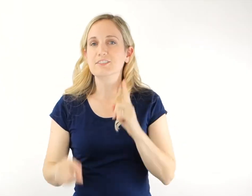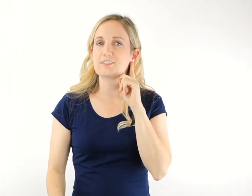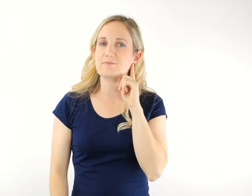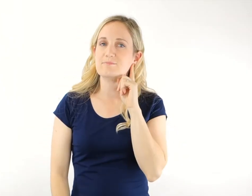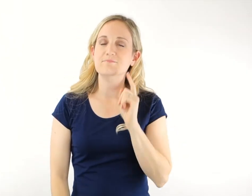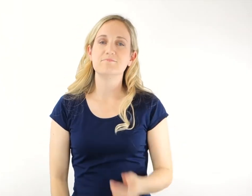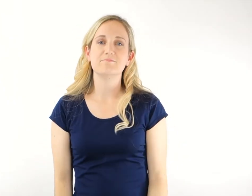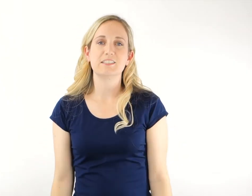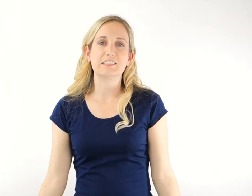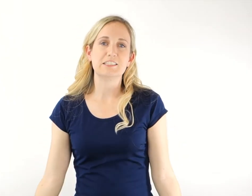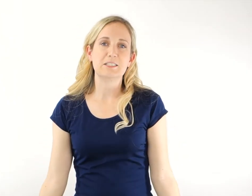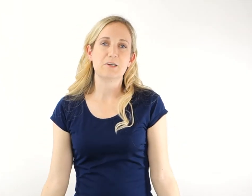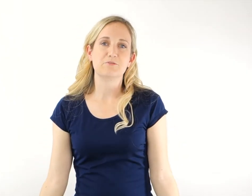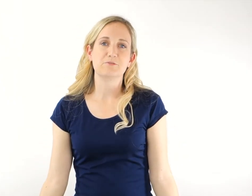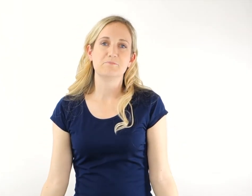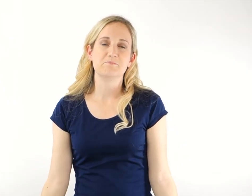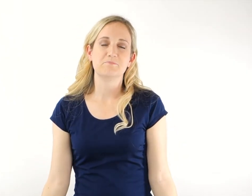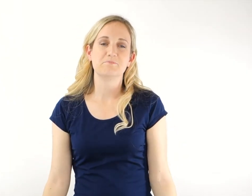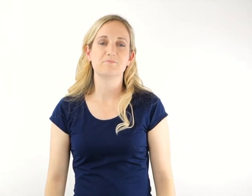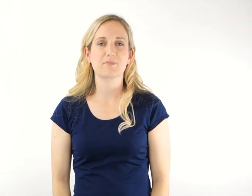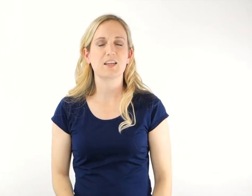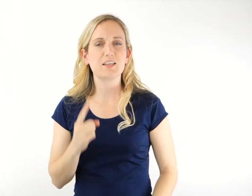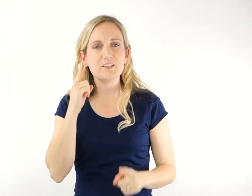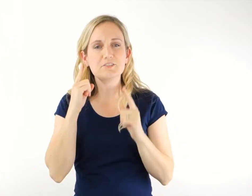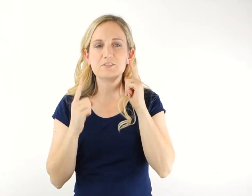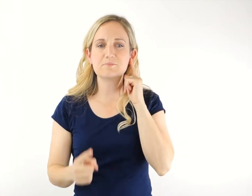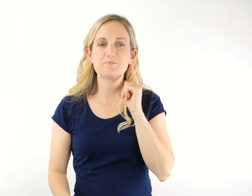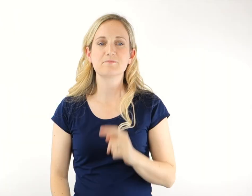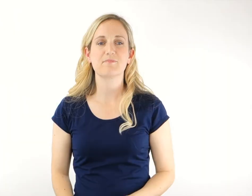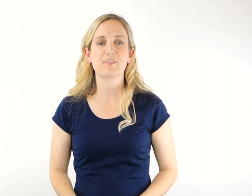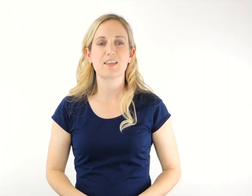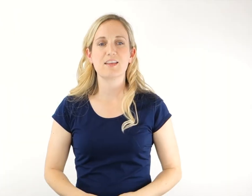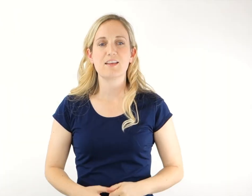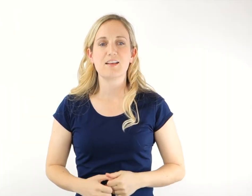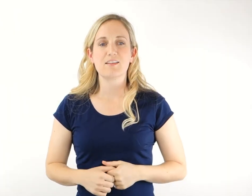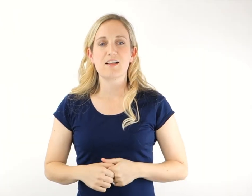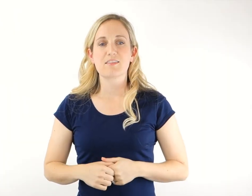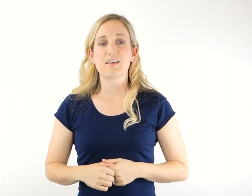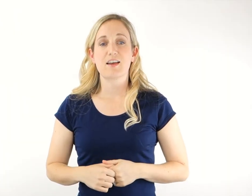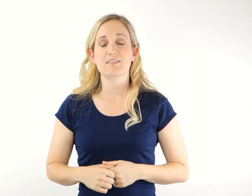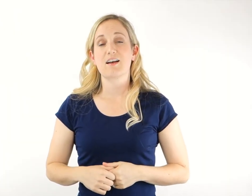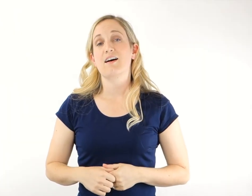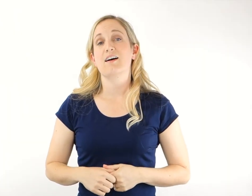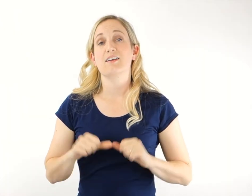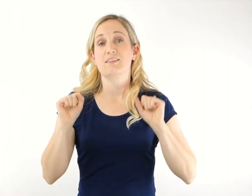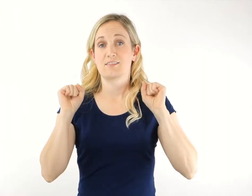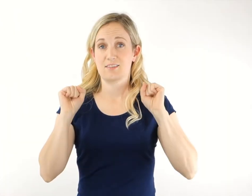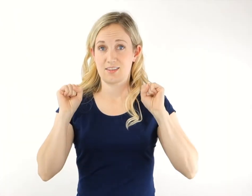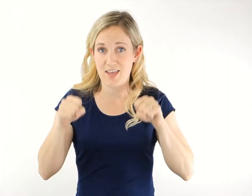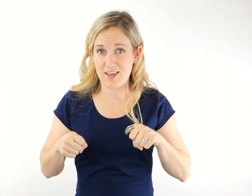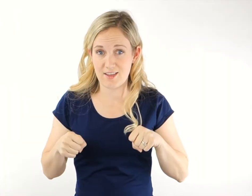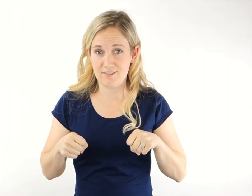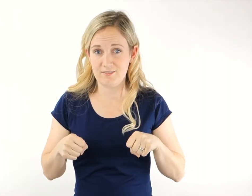Ears. It's easy enough. Kind of ears. That I can